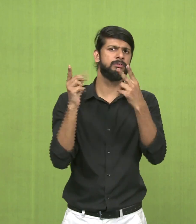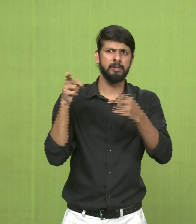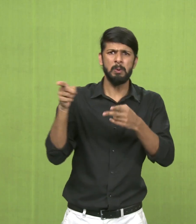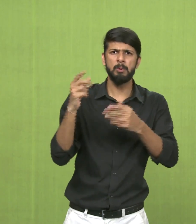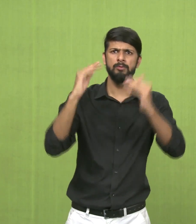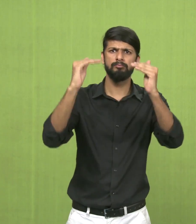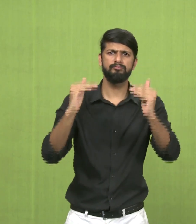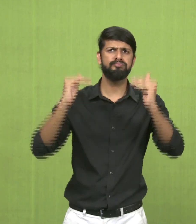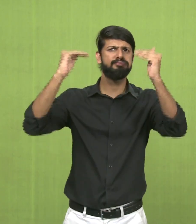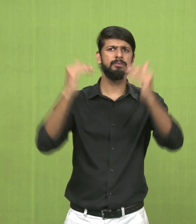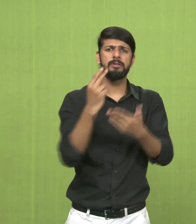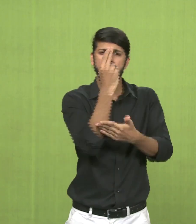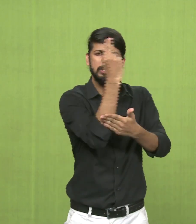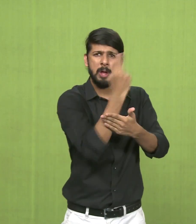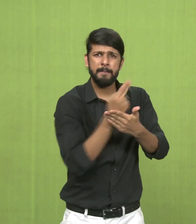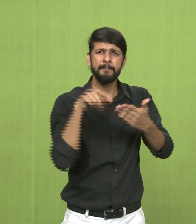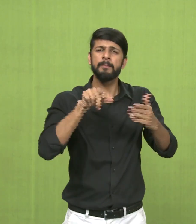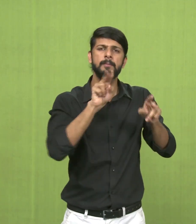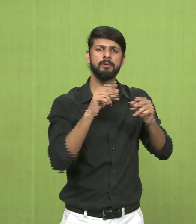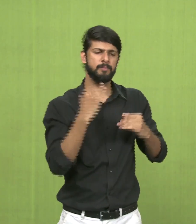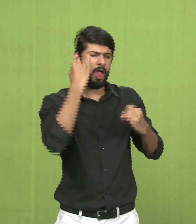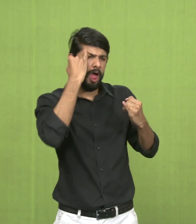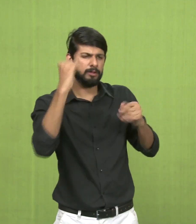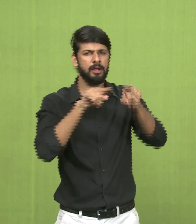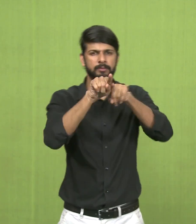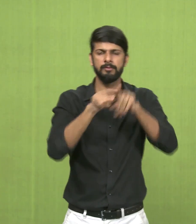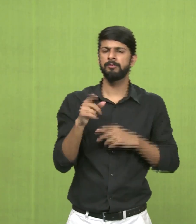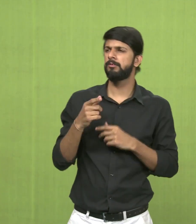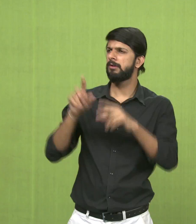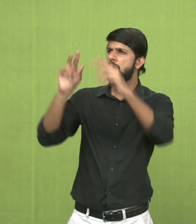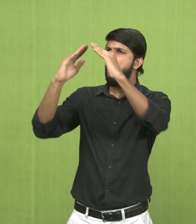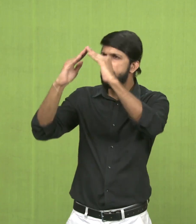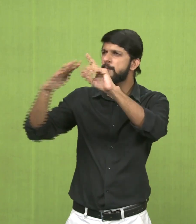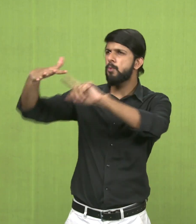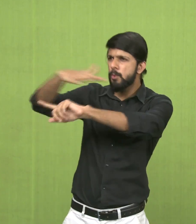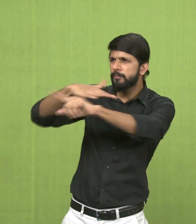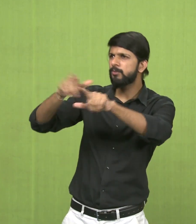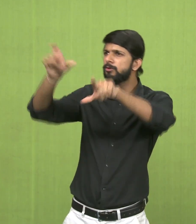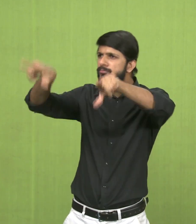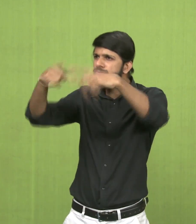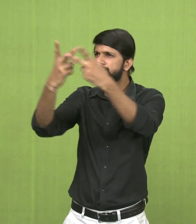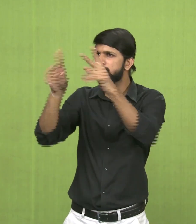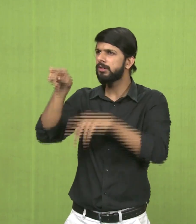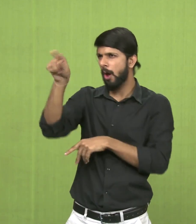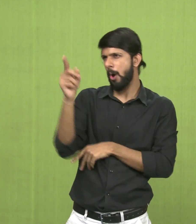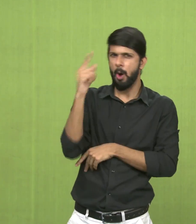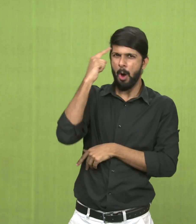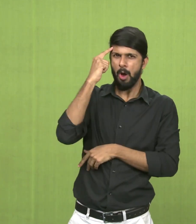was a master of modern art and abstract painting. He would take the